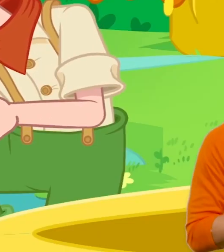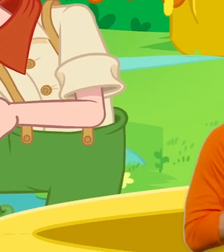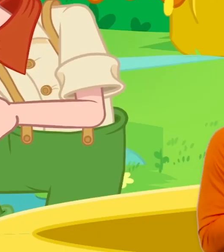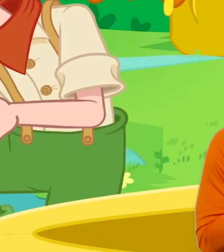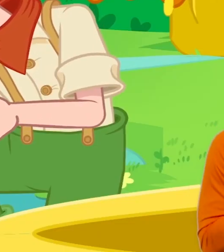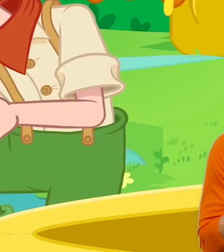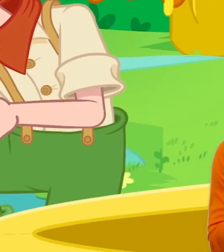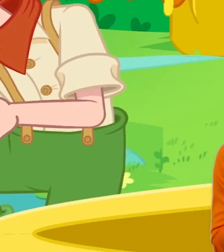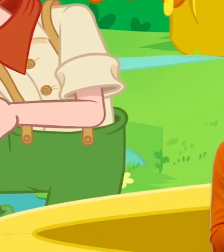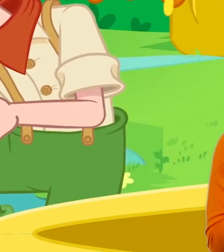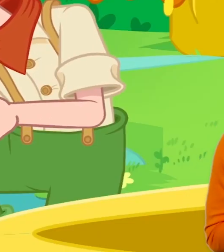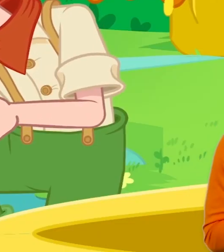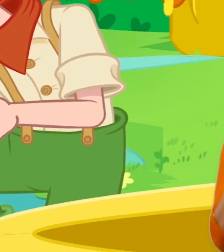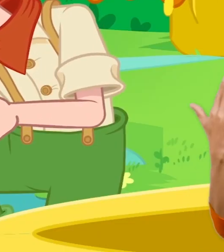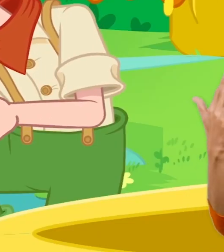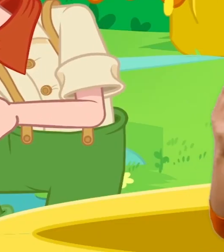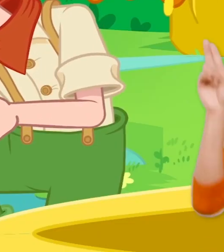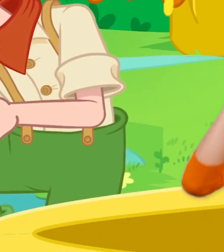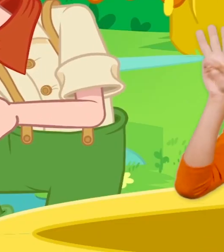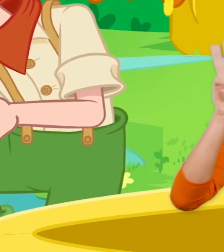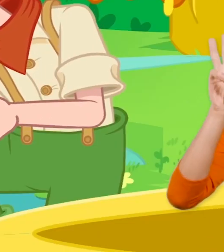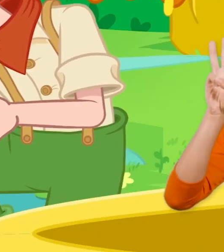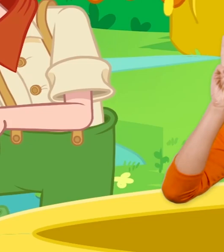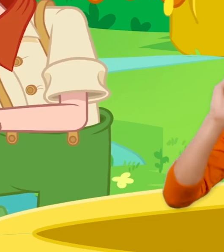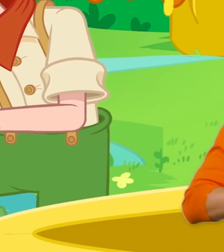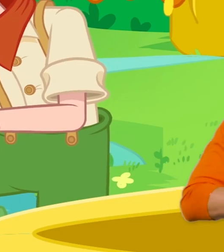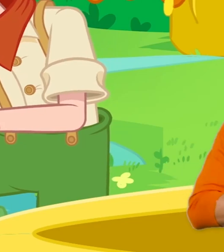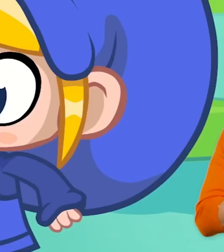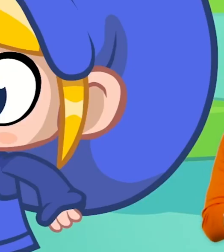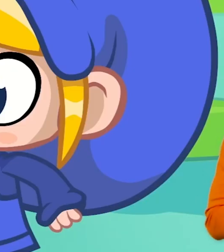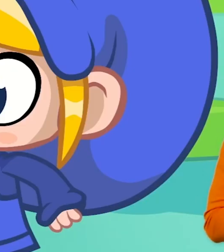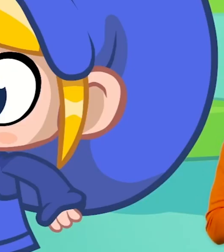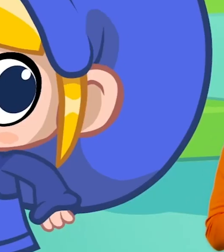Oh. Wait a second, Uncle Wilford.